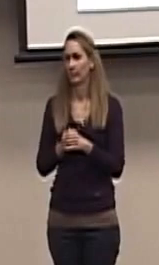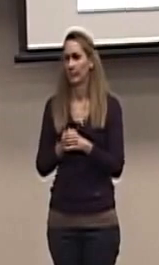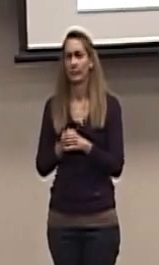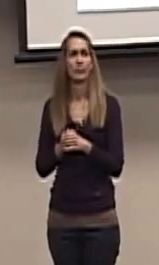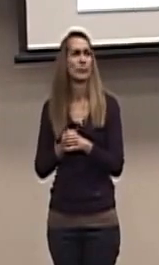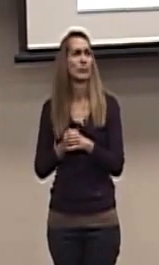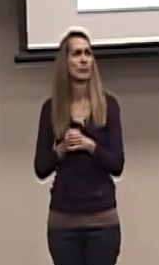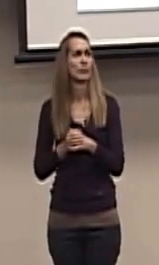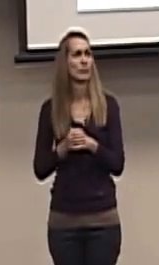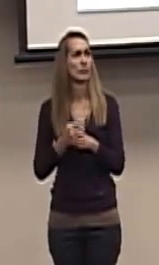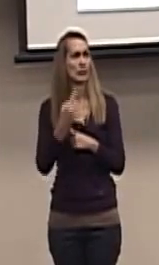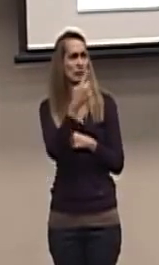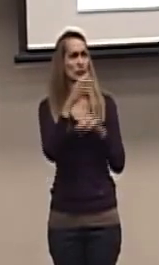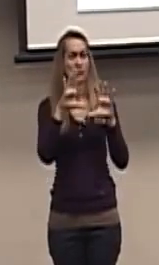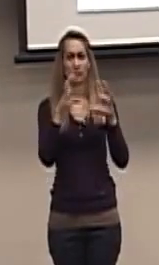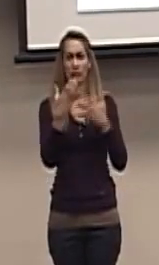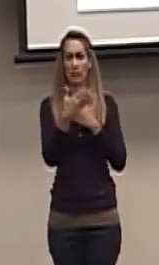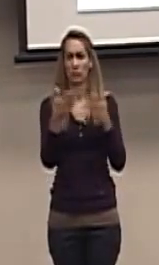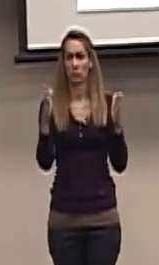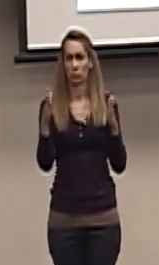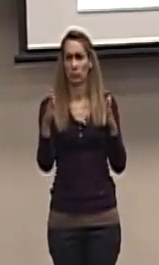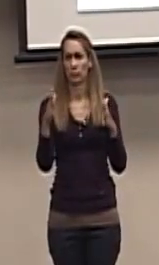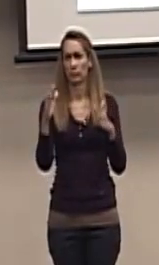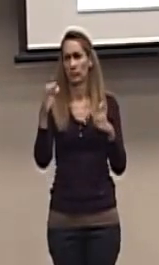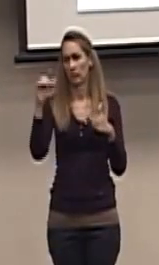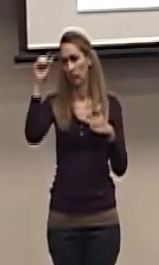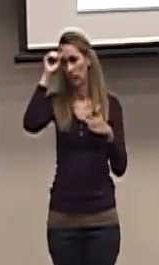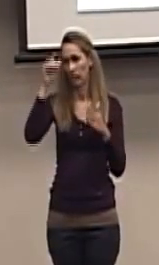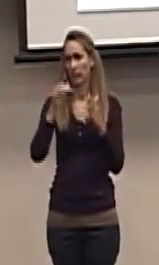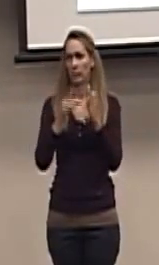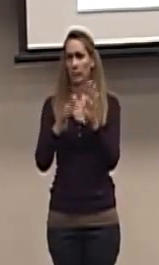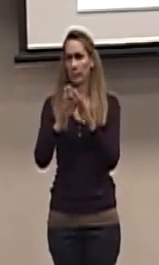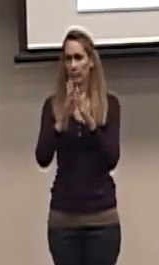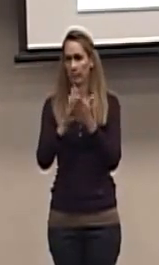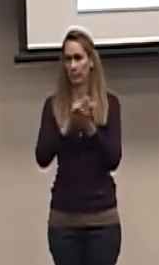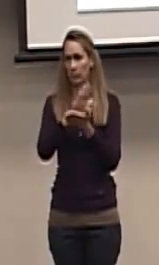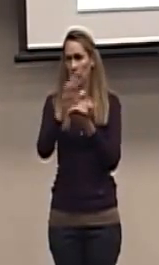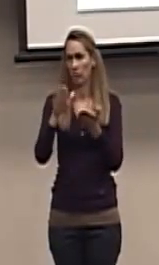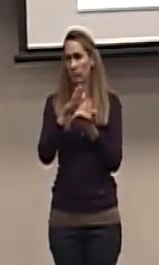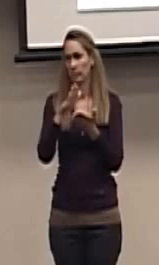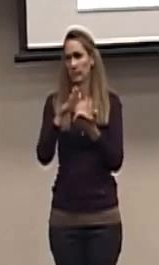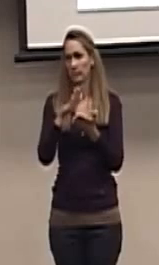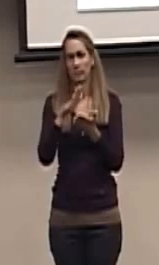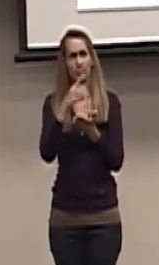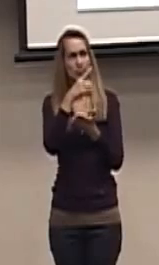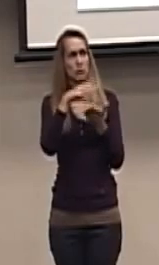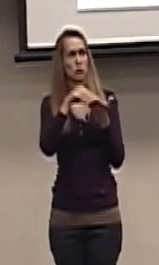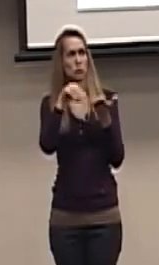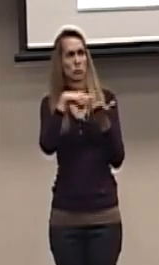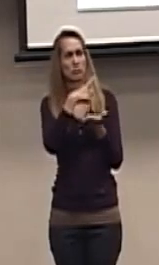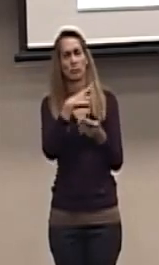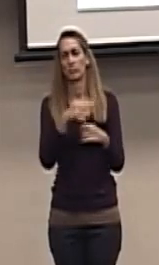Besides this is the classroom of Ghana Bible College with our students. We have